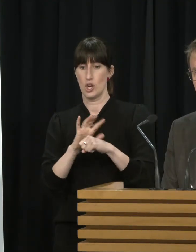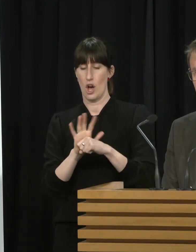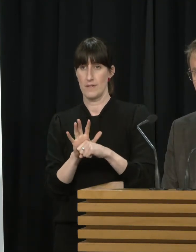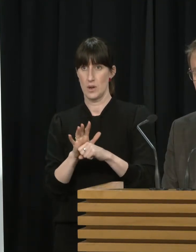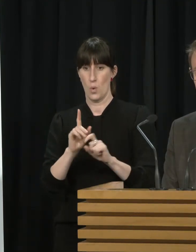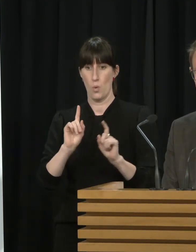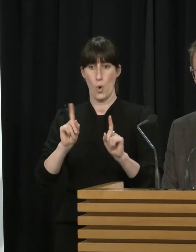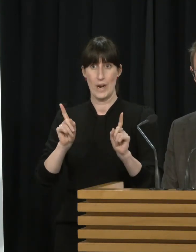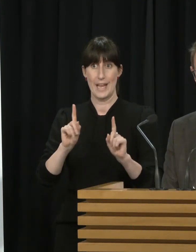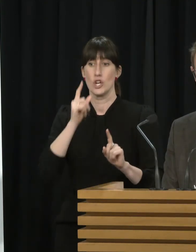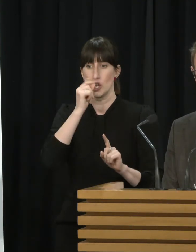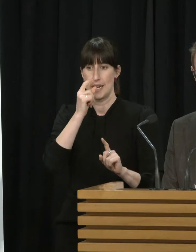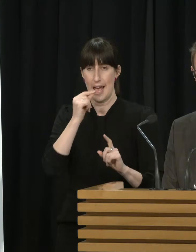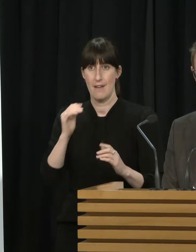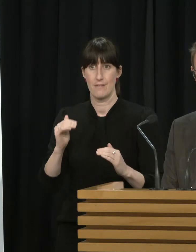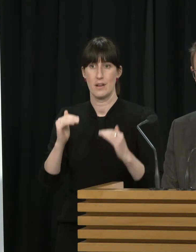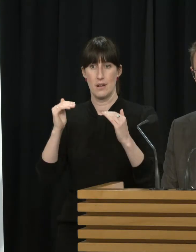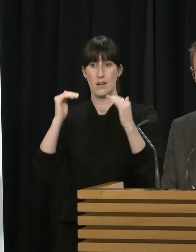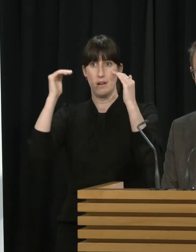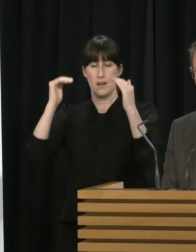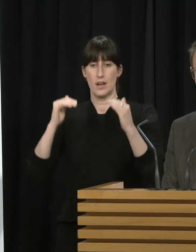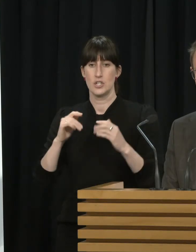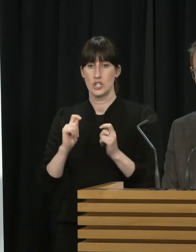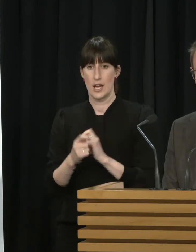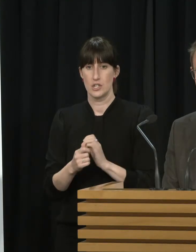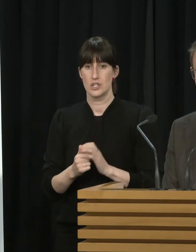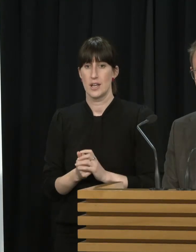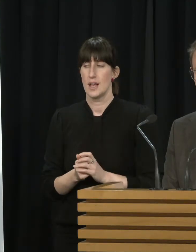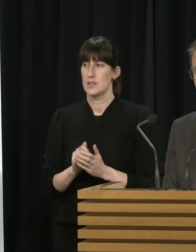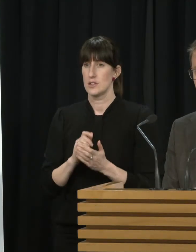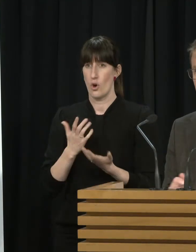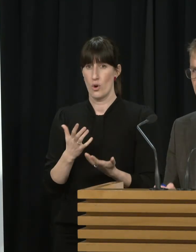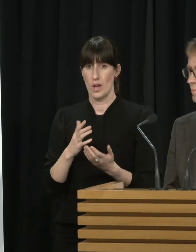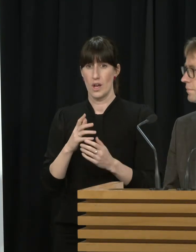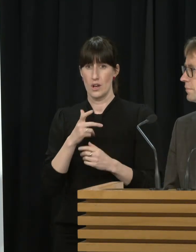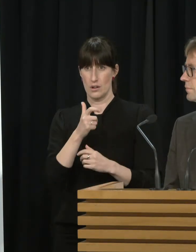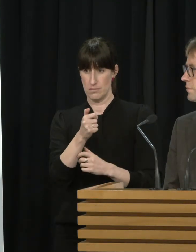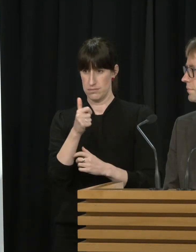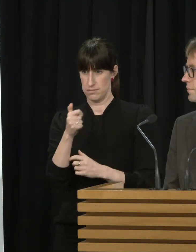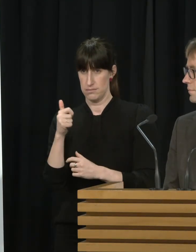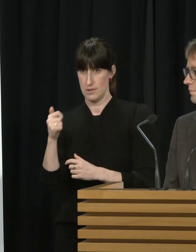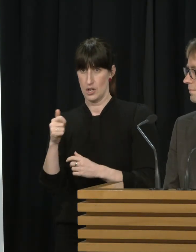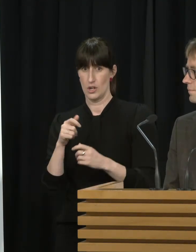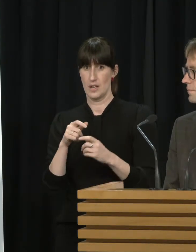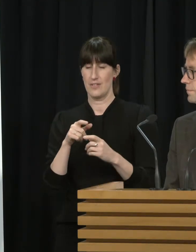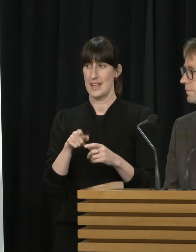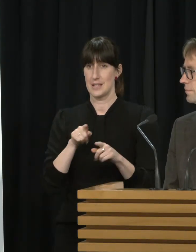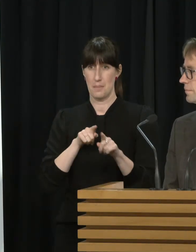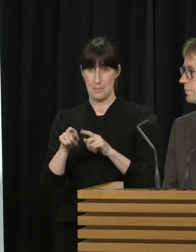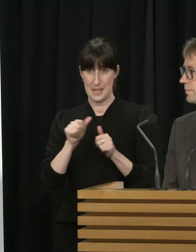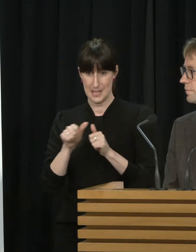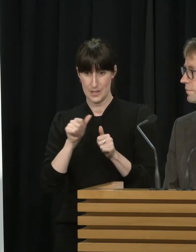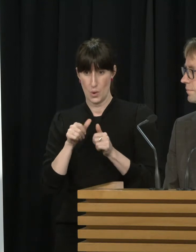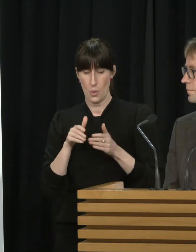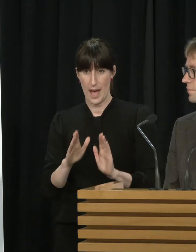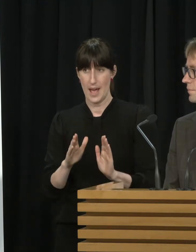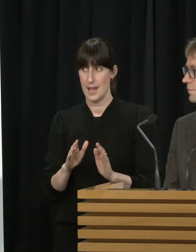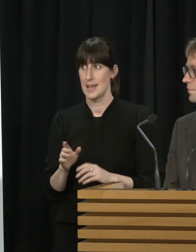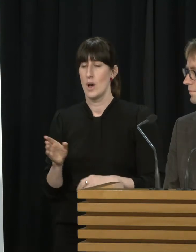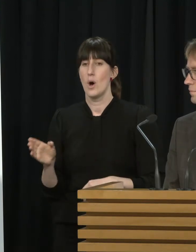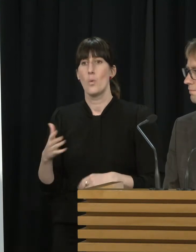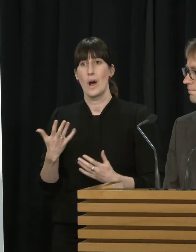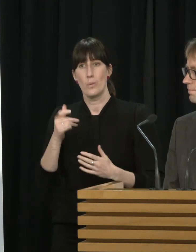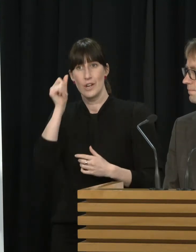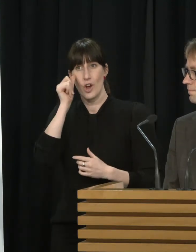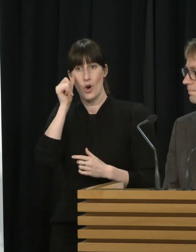is an effectual tool of own in dealing with the Delta variant? What we know is that Delta moves fast, and so contact tracing needs to move